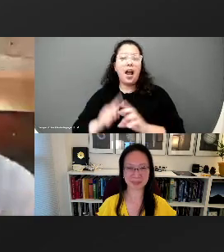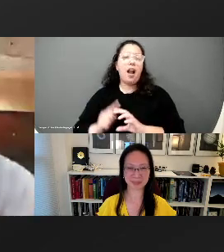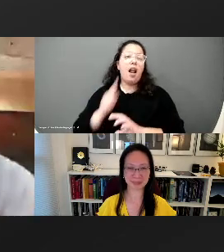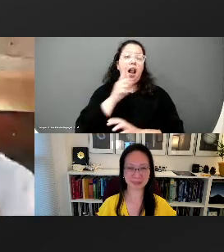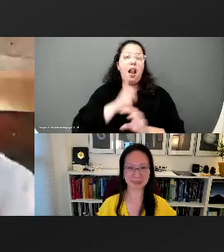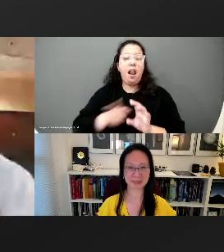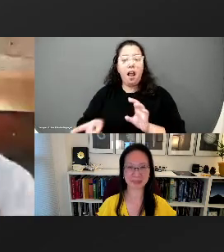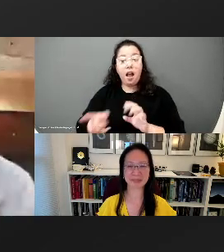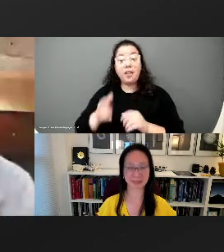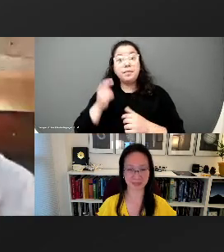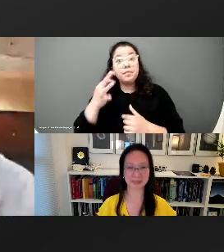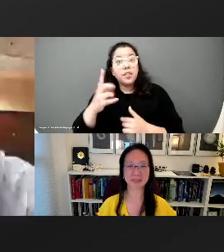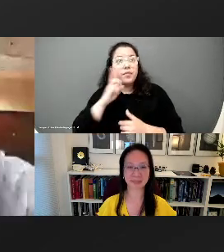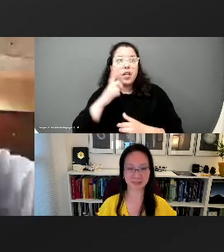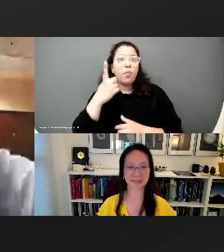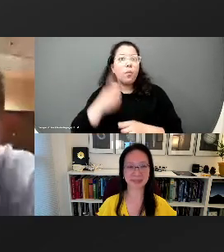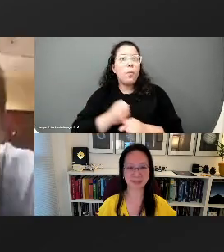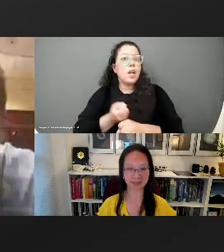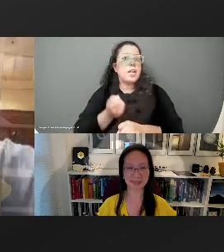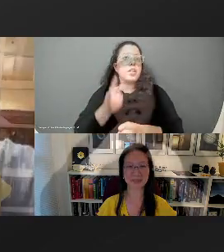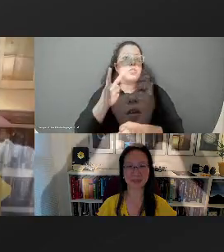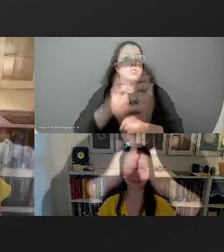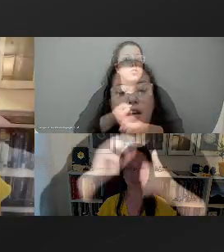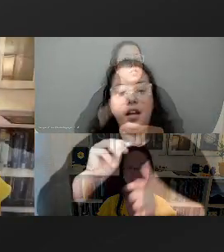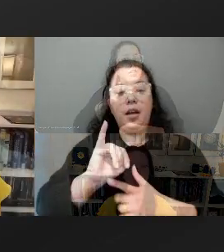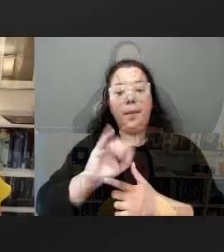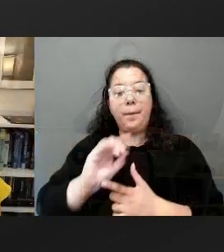a year or two, we can probably see things moving.